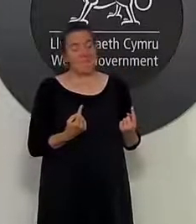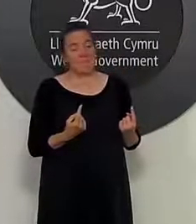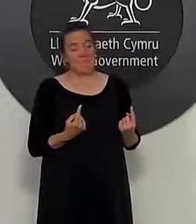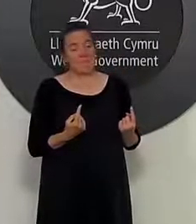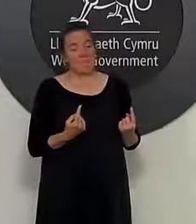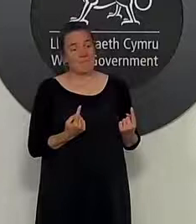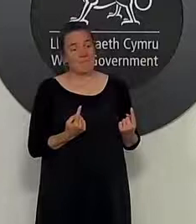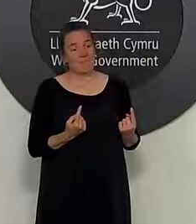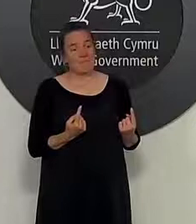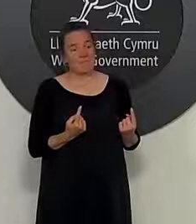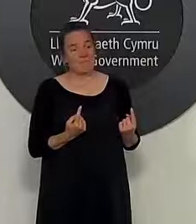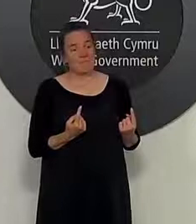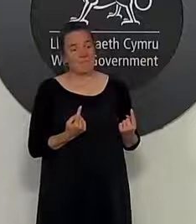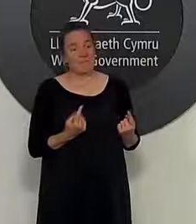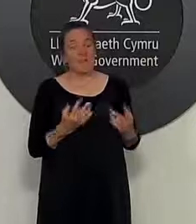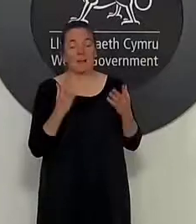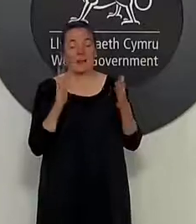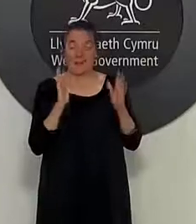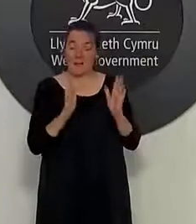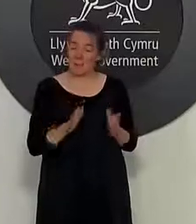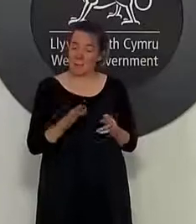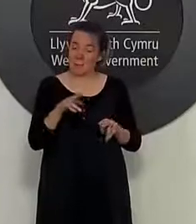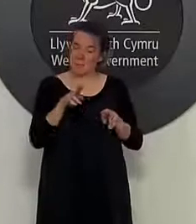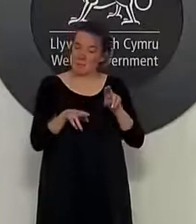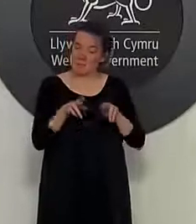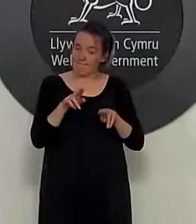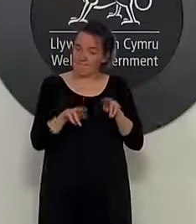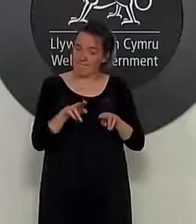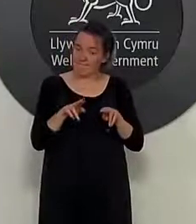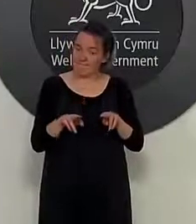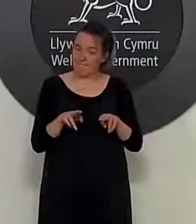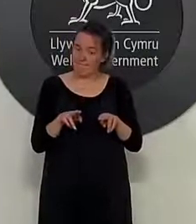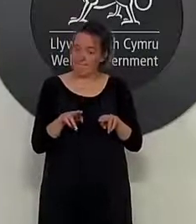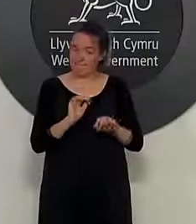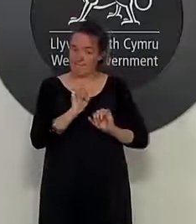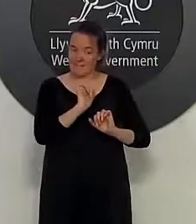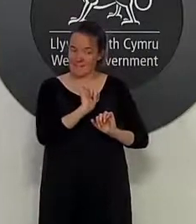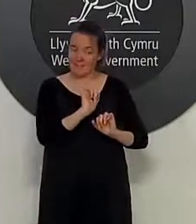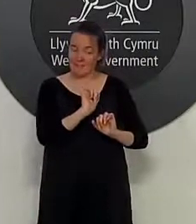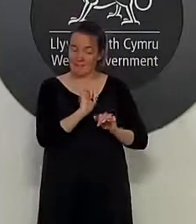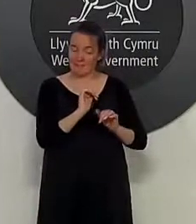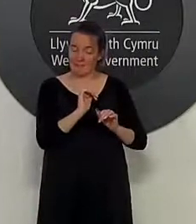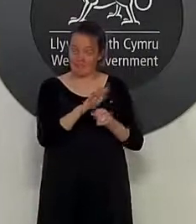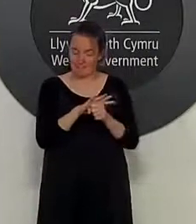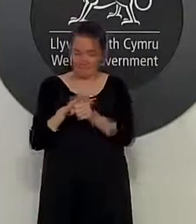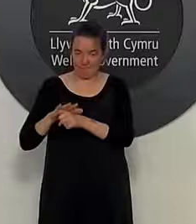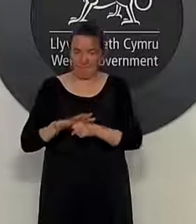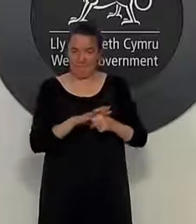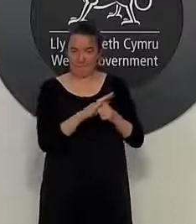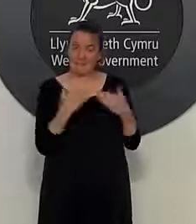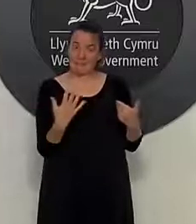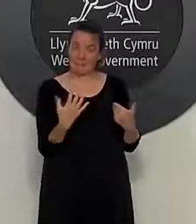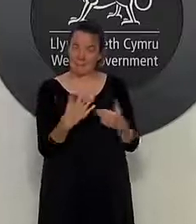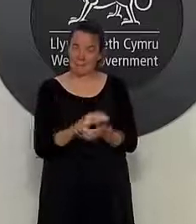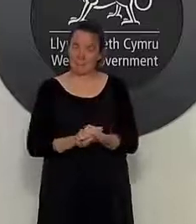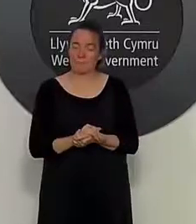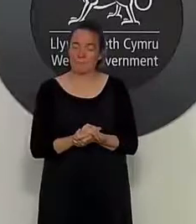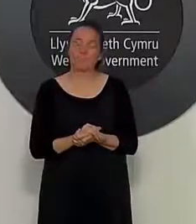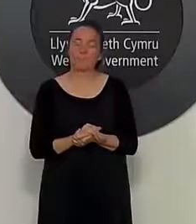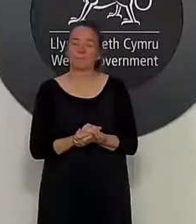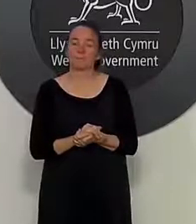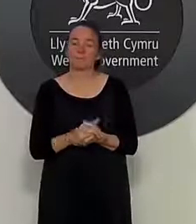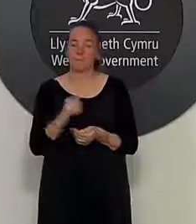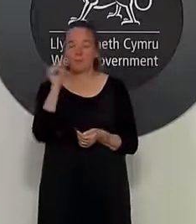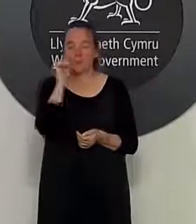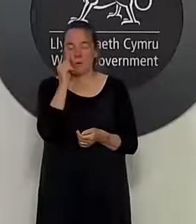to themselves make an assessment of their current position. But, you know, we have communities, don't we, where